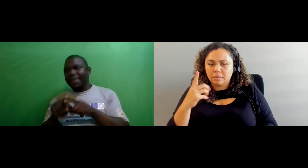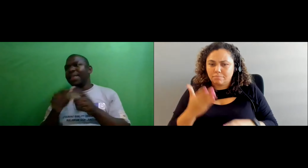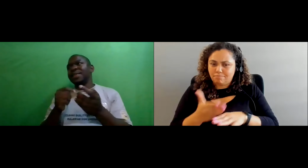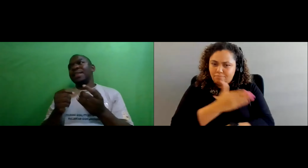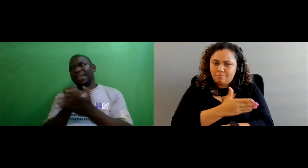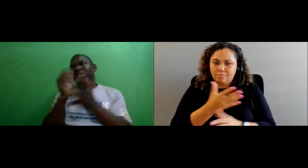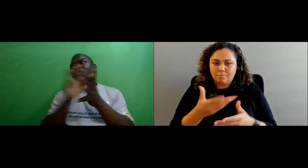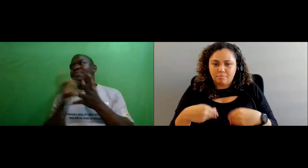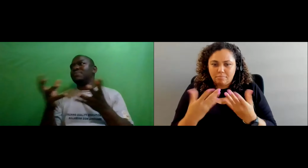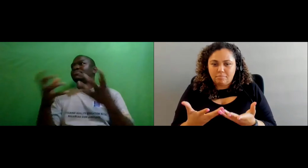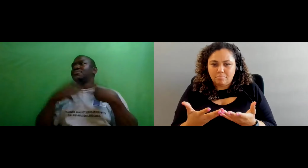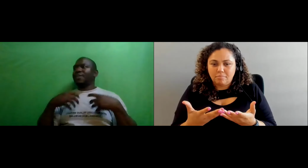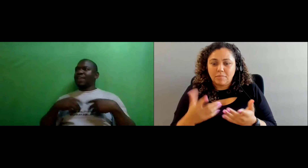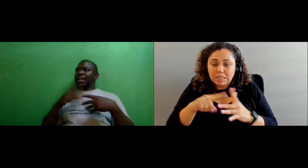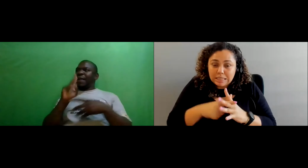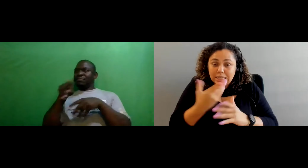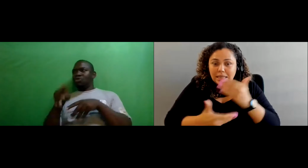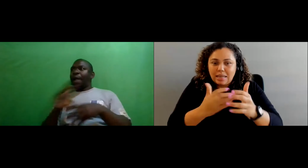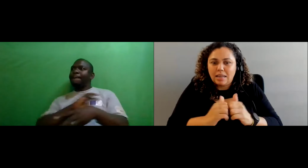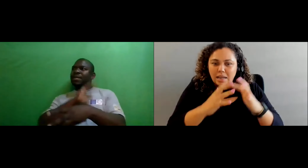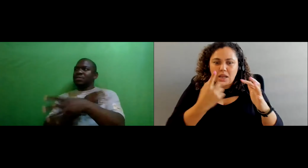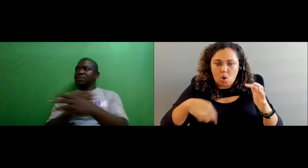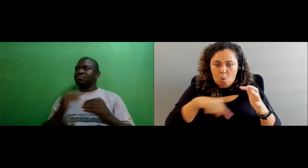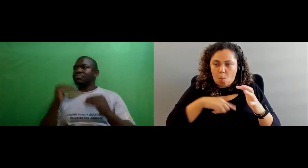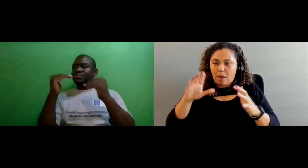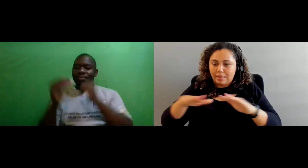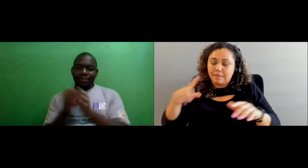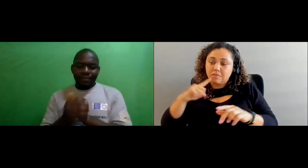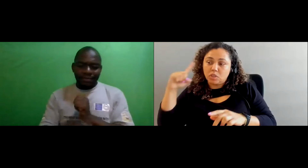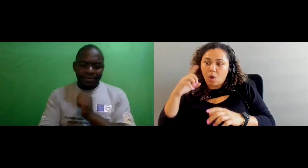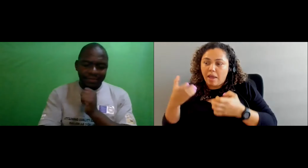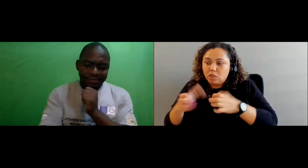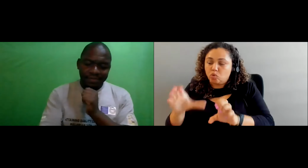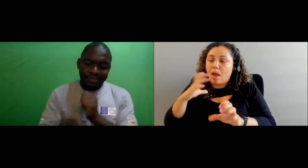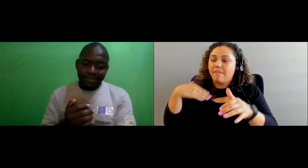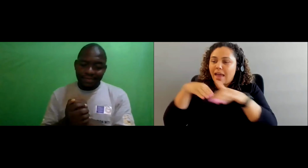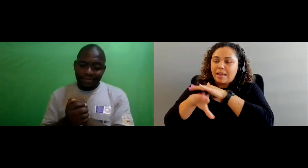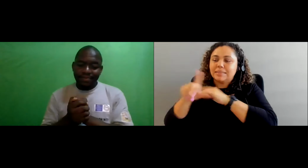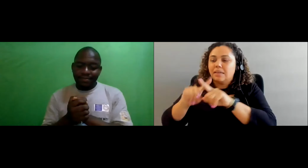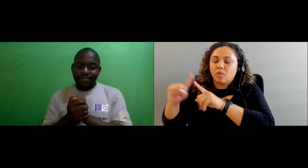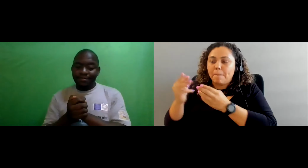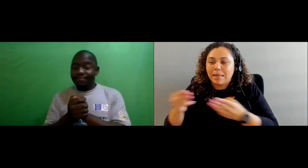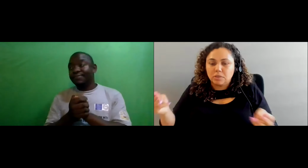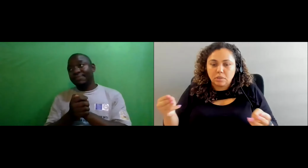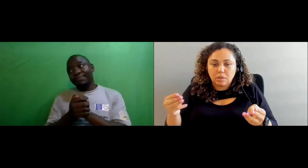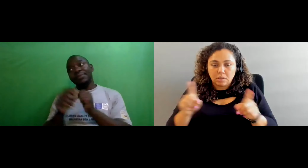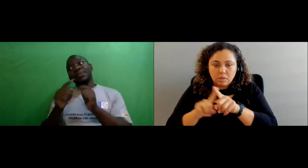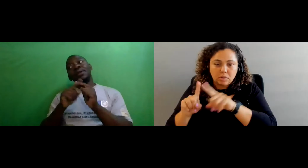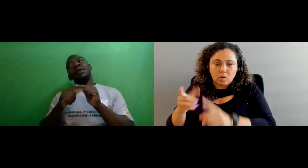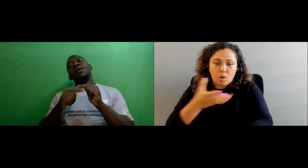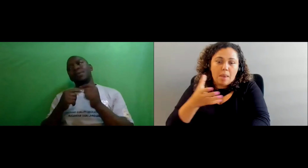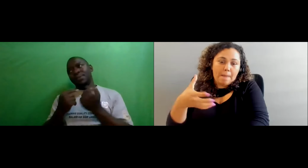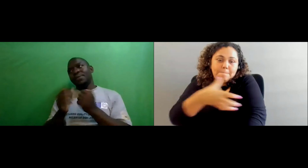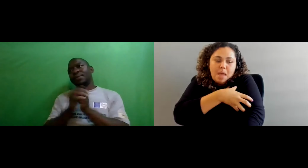a groundbreaking initiative that has given deaf children a chance to have access to materials. And it has also empowered us as a